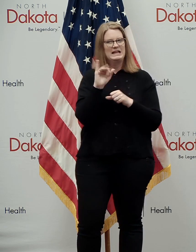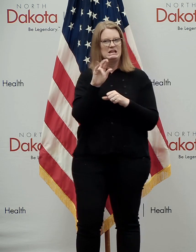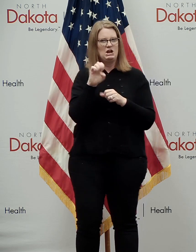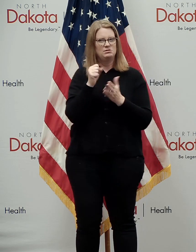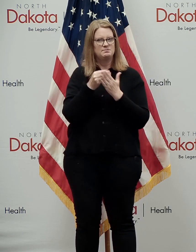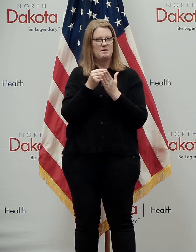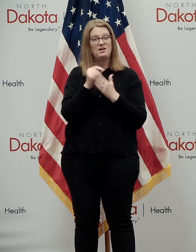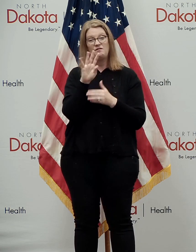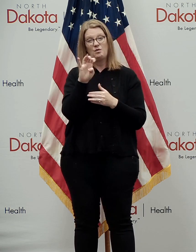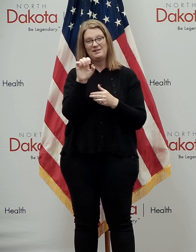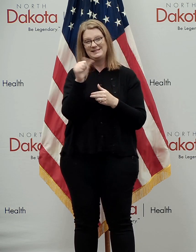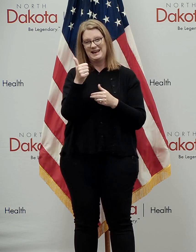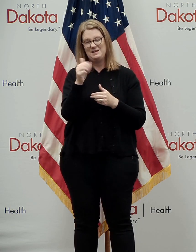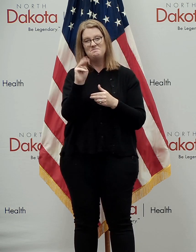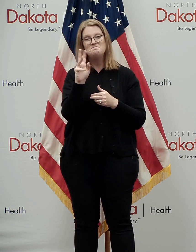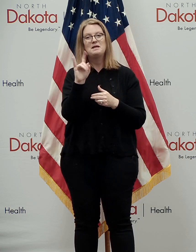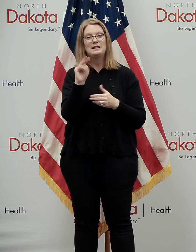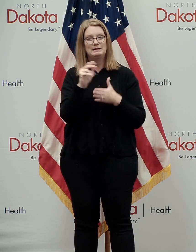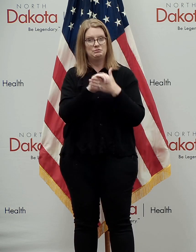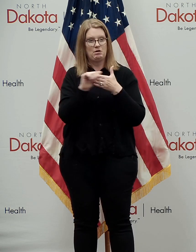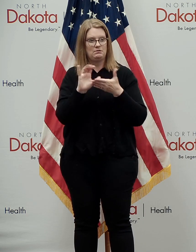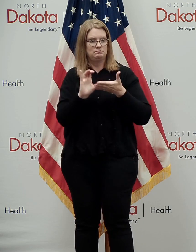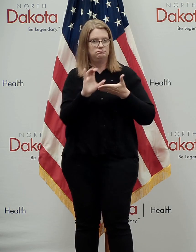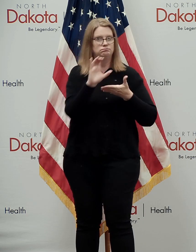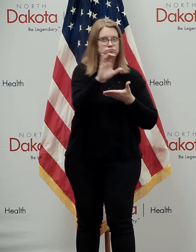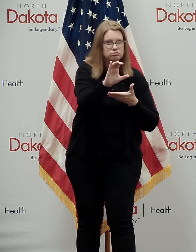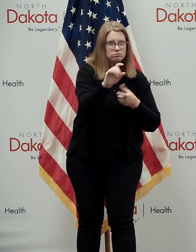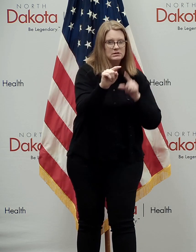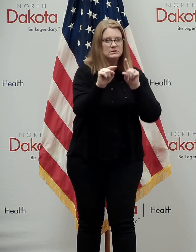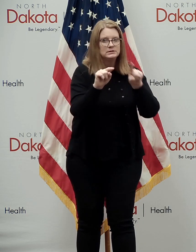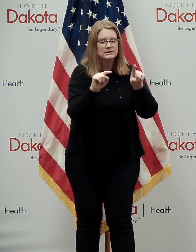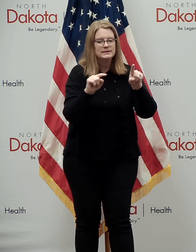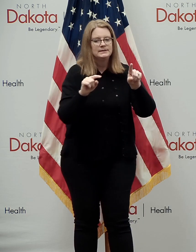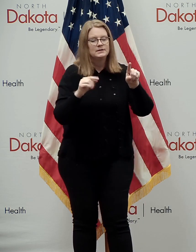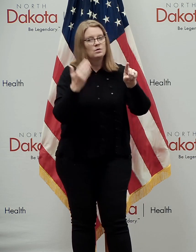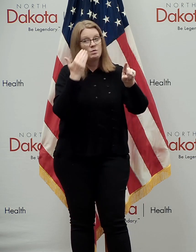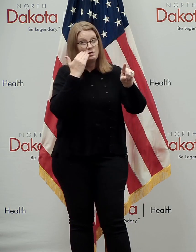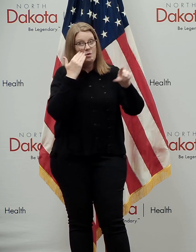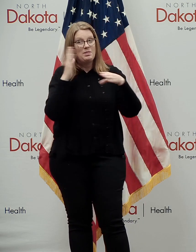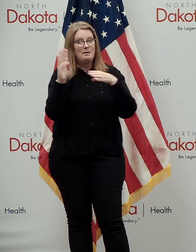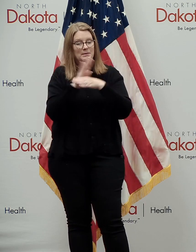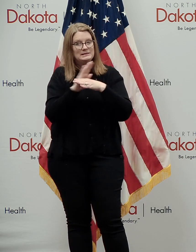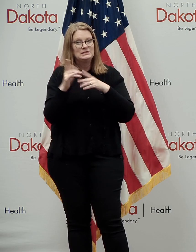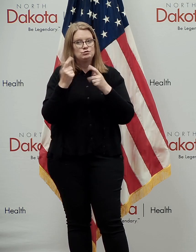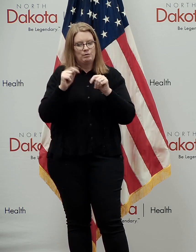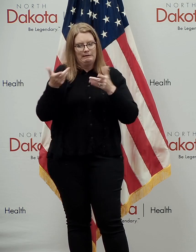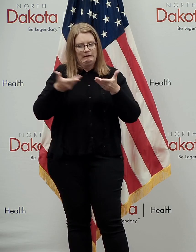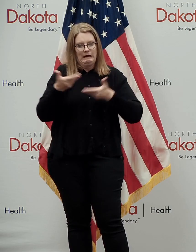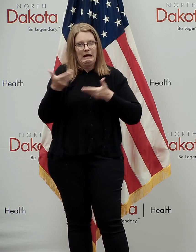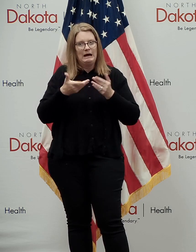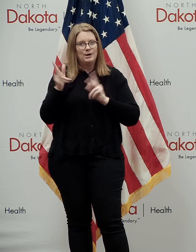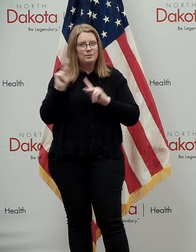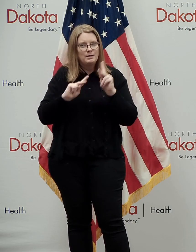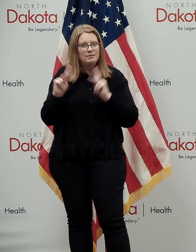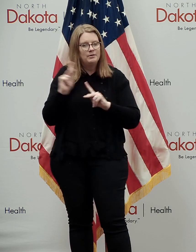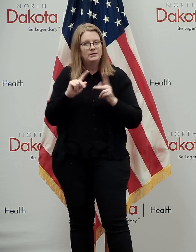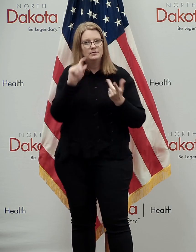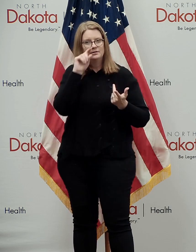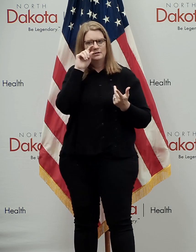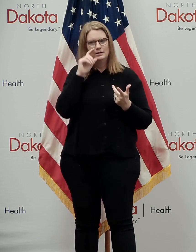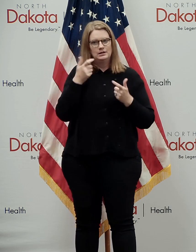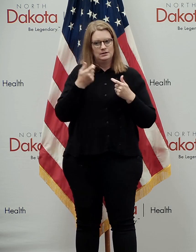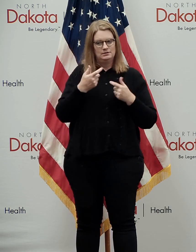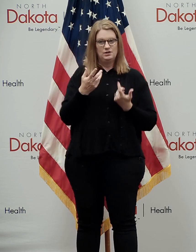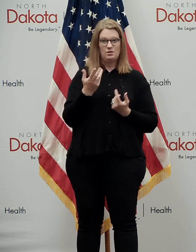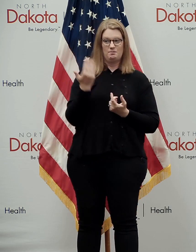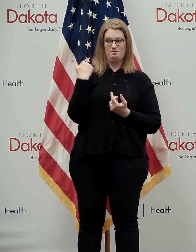ways, this at a time when we know that we have businesses that are trying to hire people. They were trying to hire people in